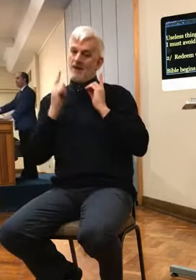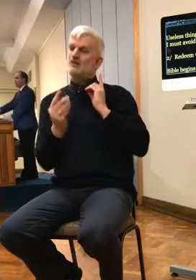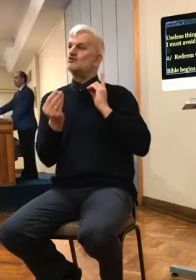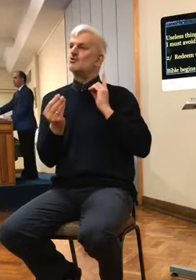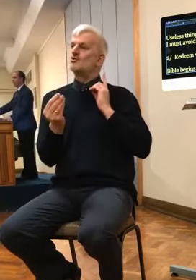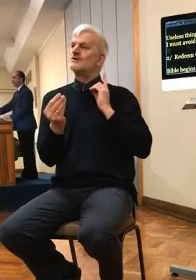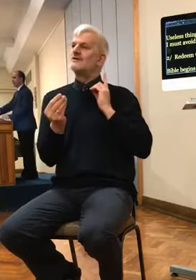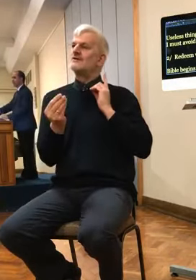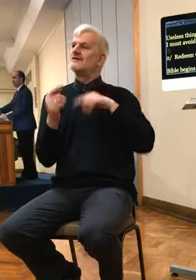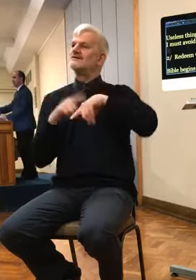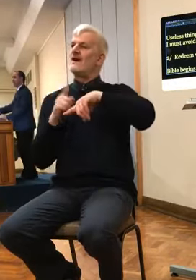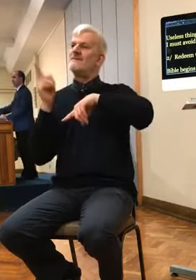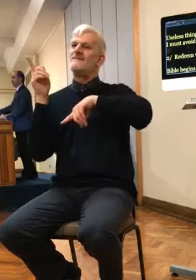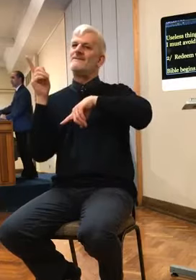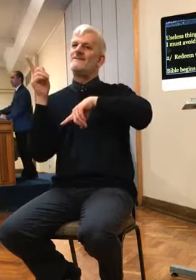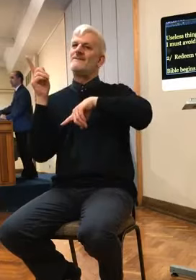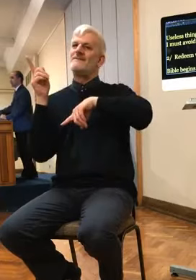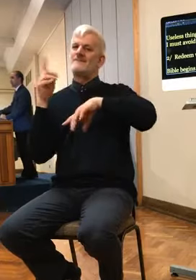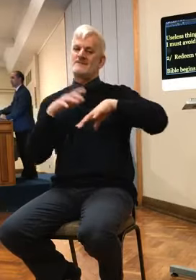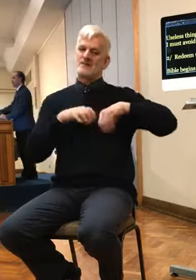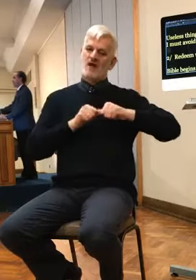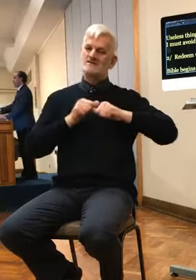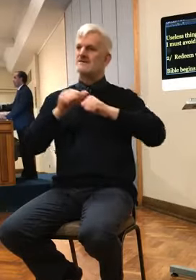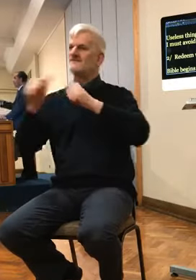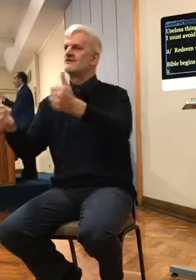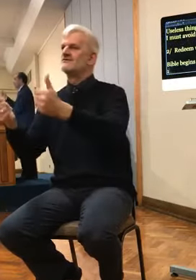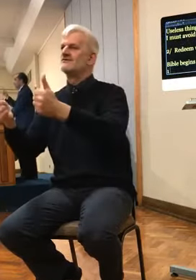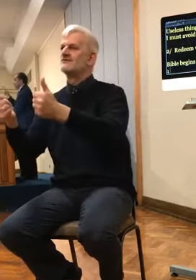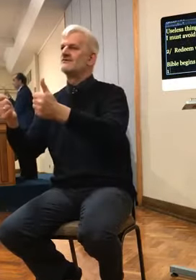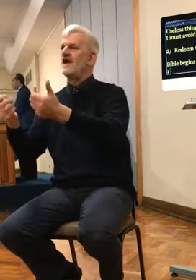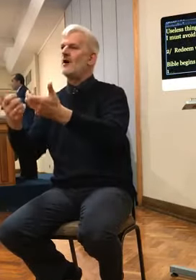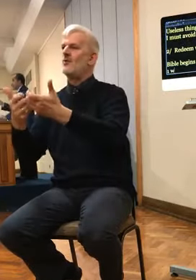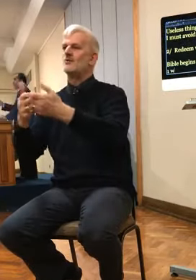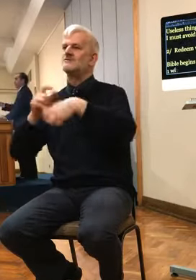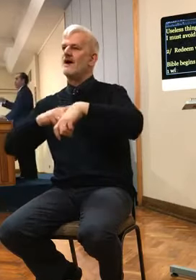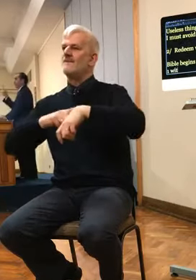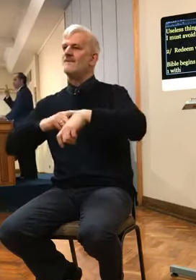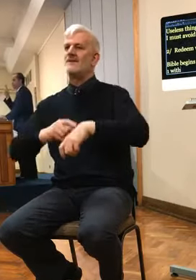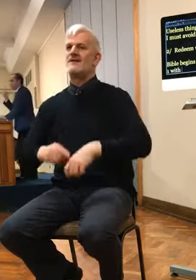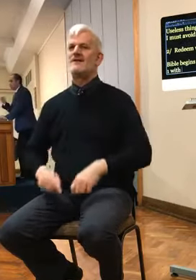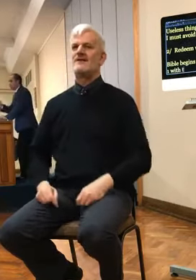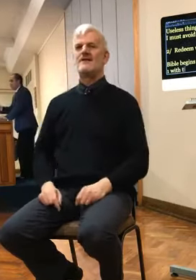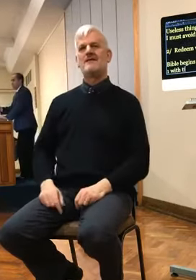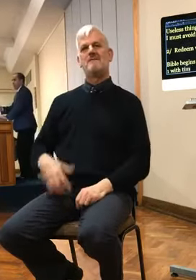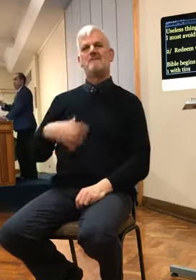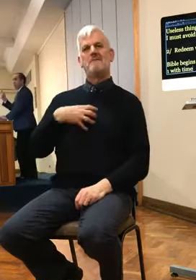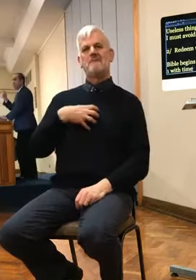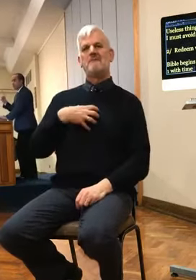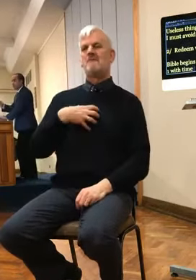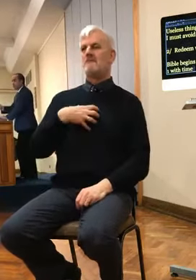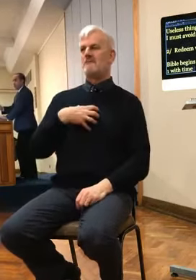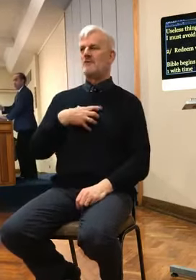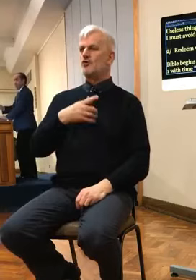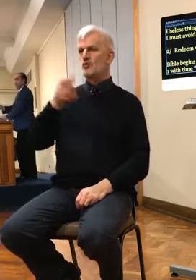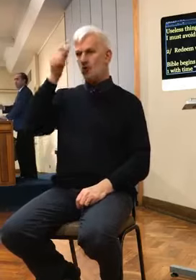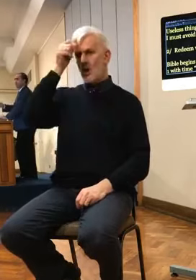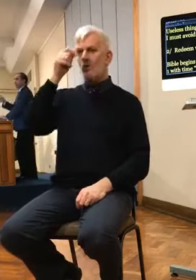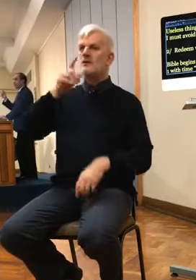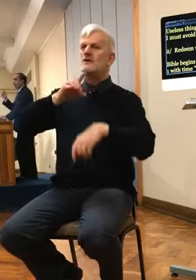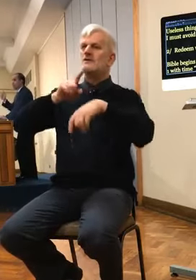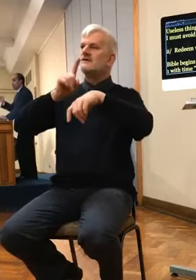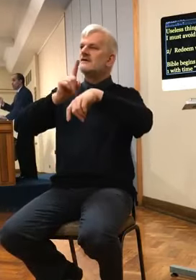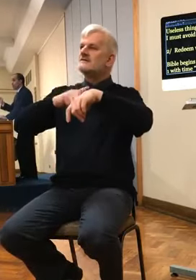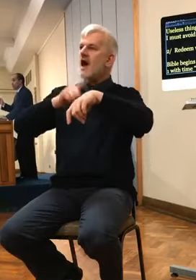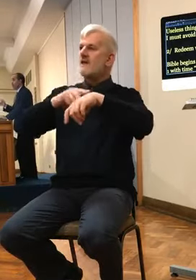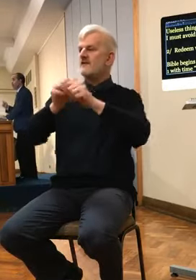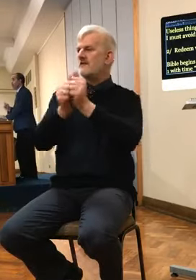Bible begins with time and ends with time. Now, time is precious. We know that.